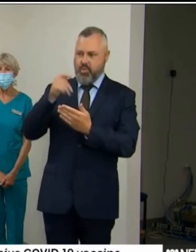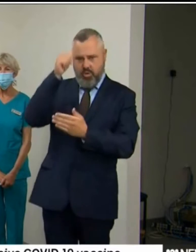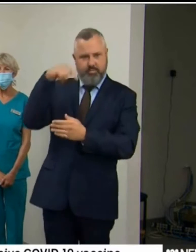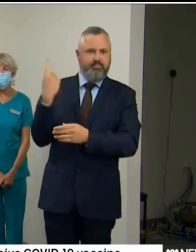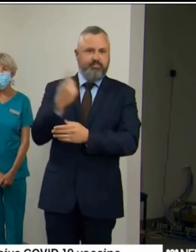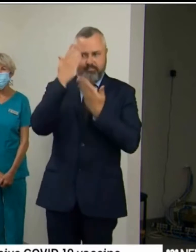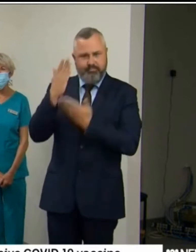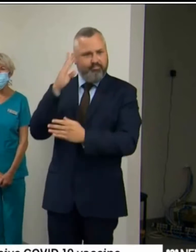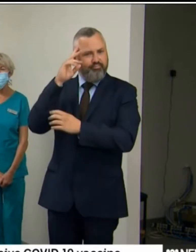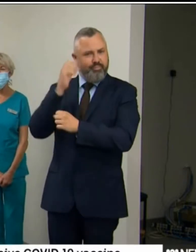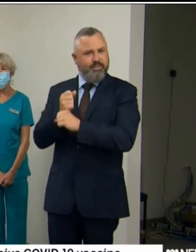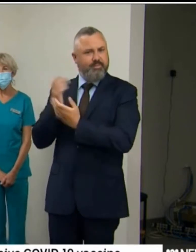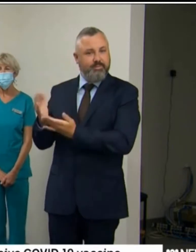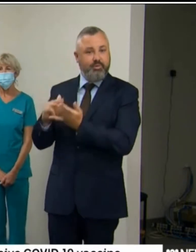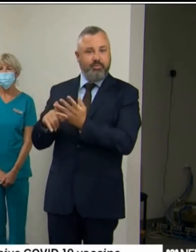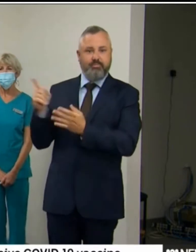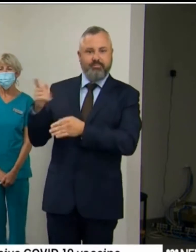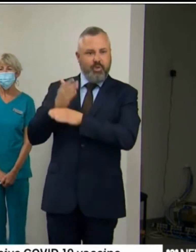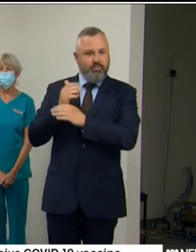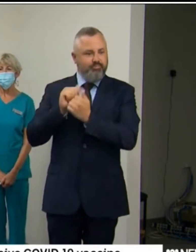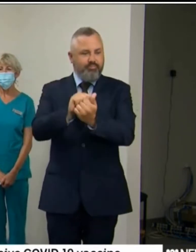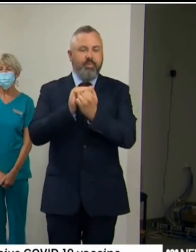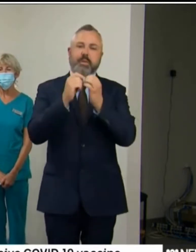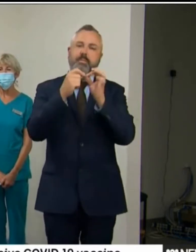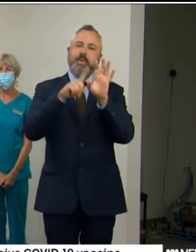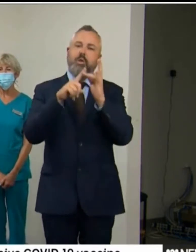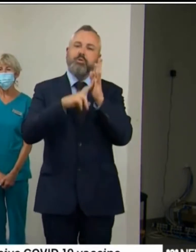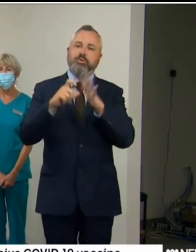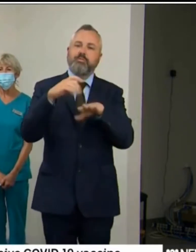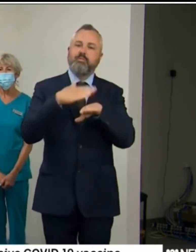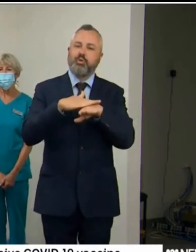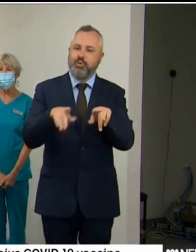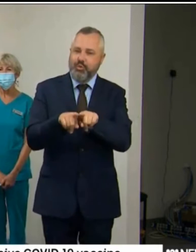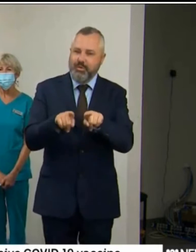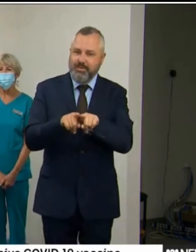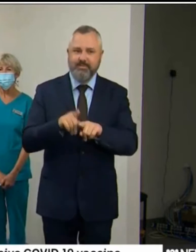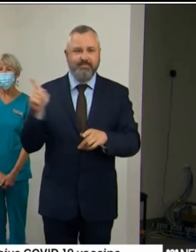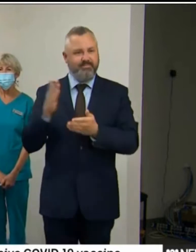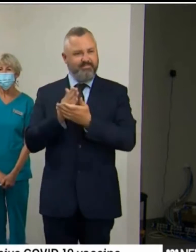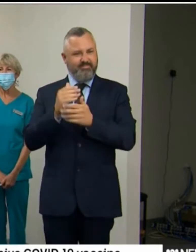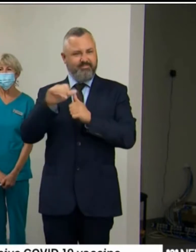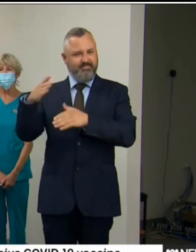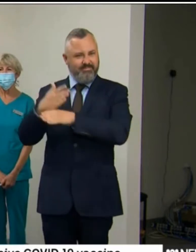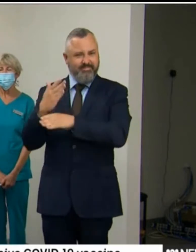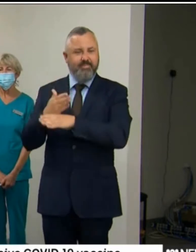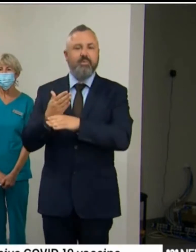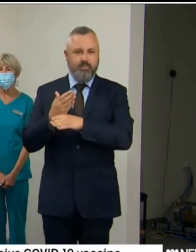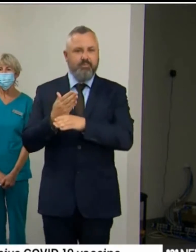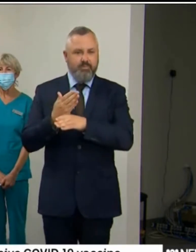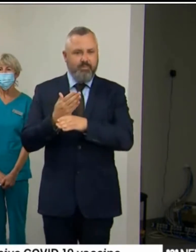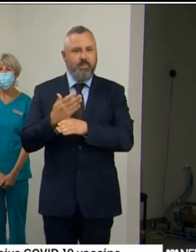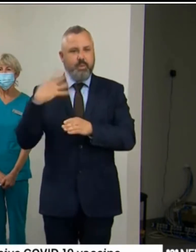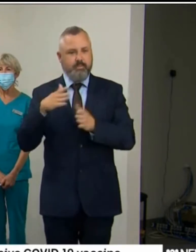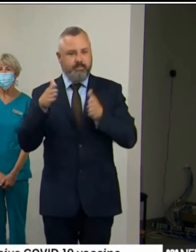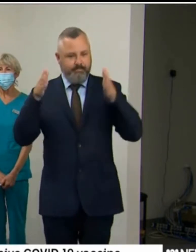with Beyond Blue has been extraordinary, and we want, in particular, to encourage